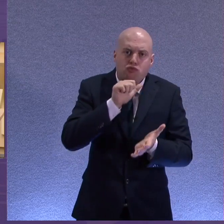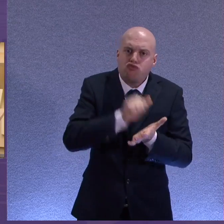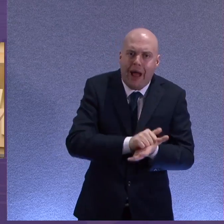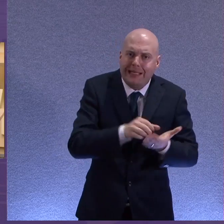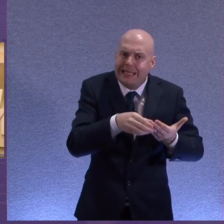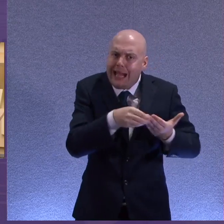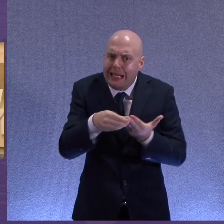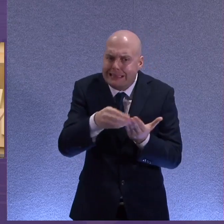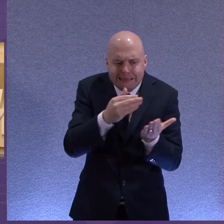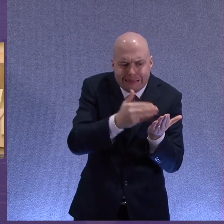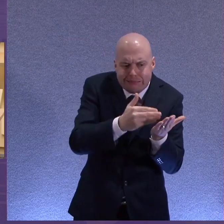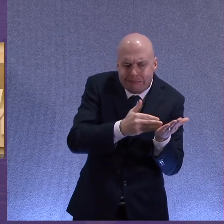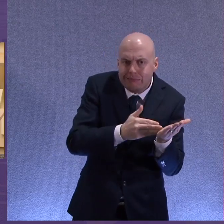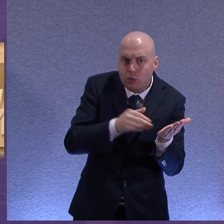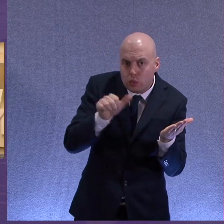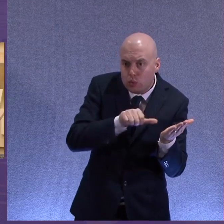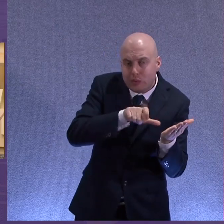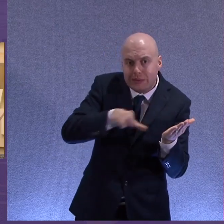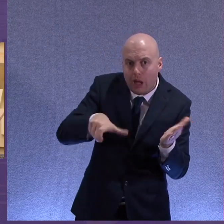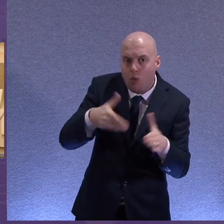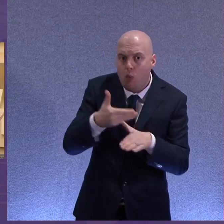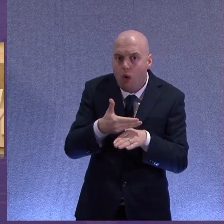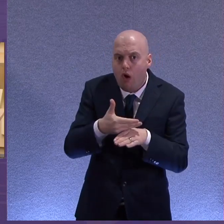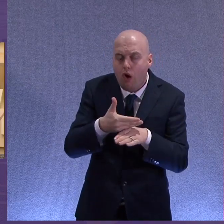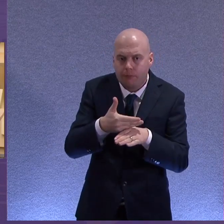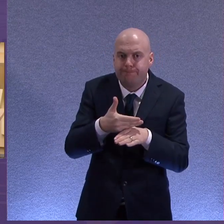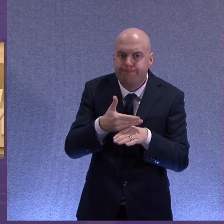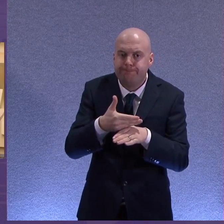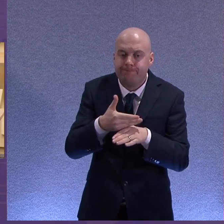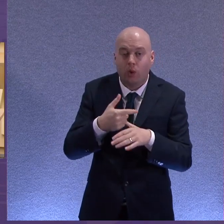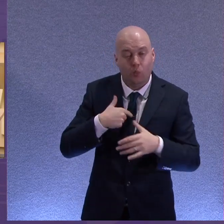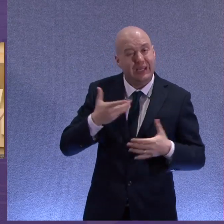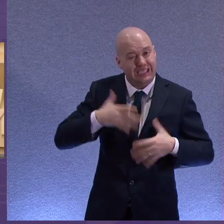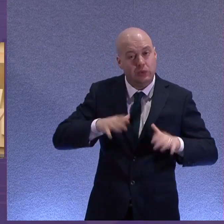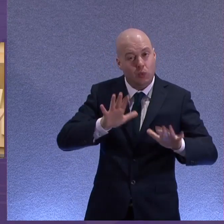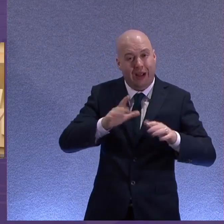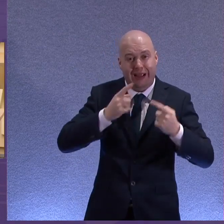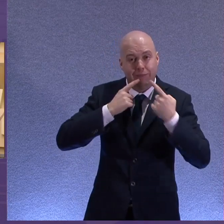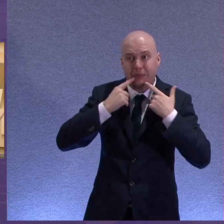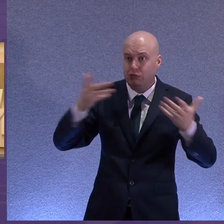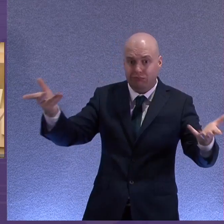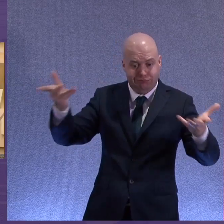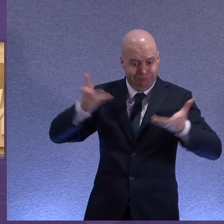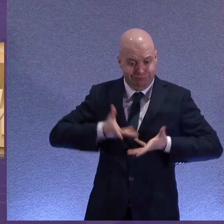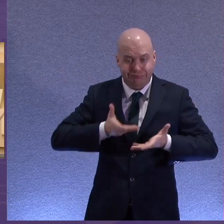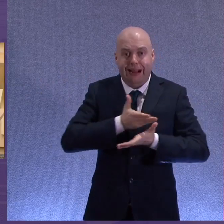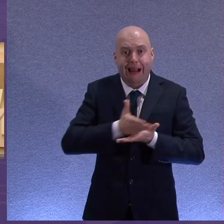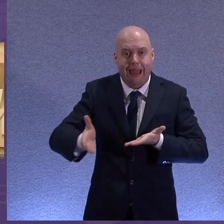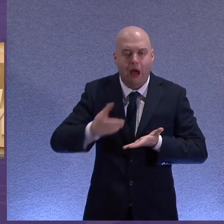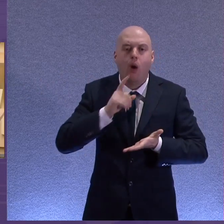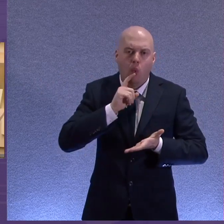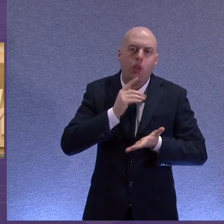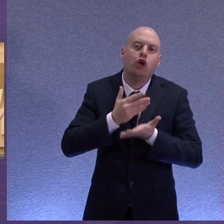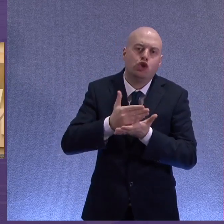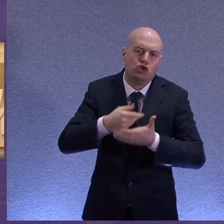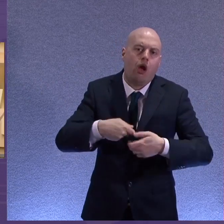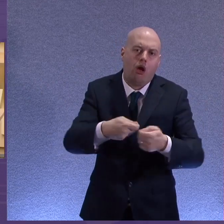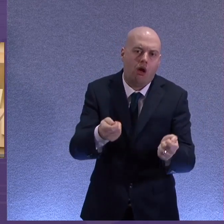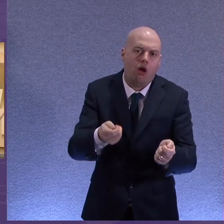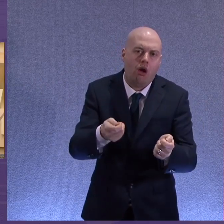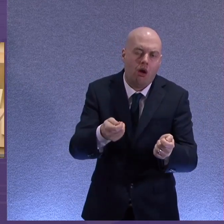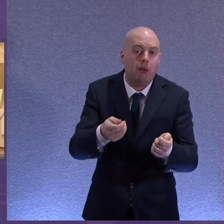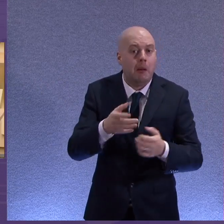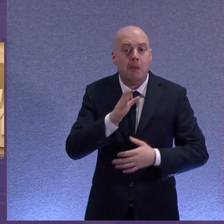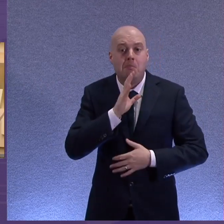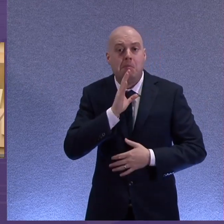social distancing advice into account. And if we think that is the case, then of course we will share that and amend that position if we